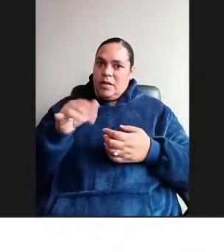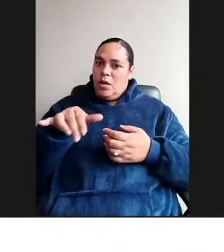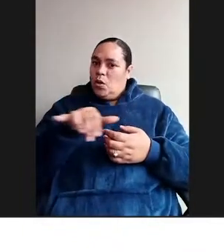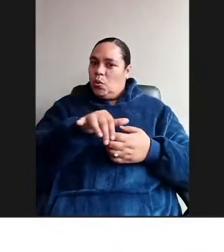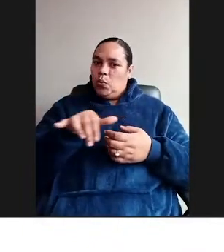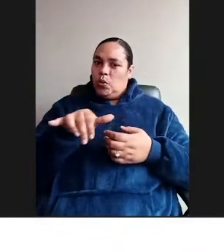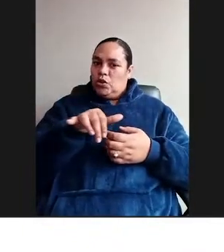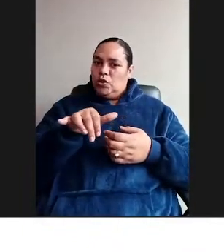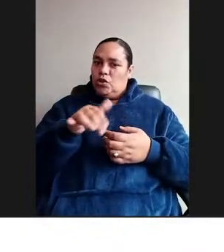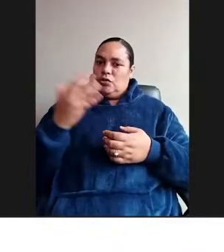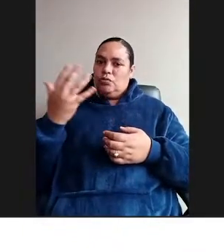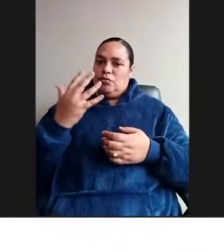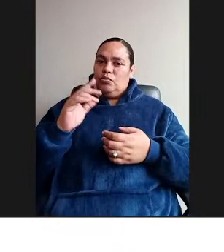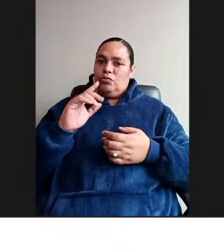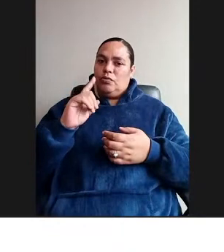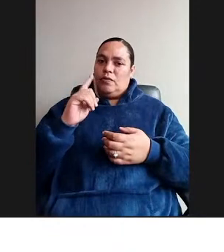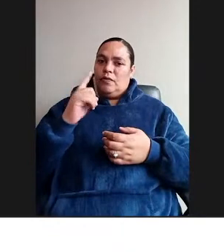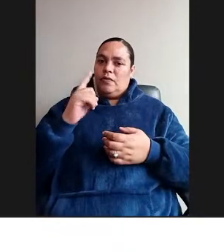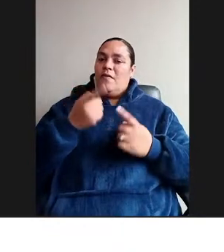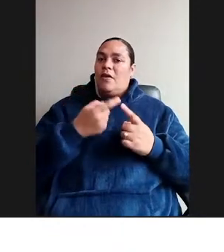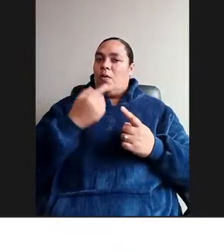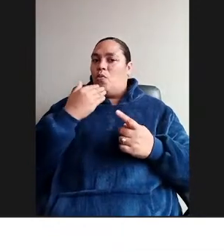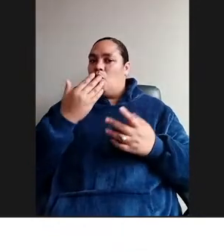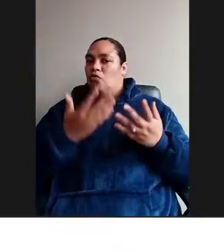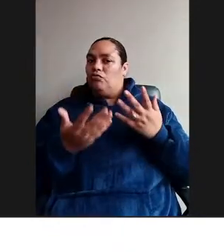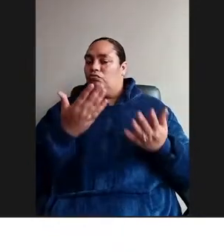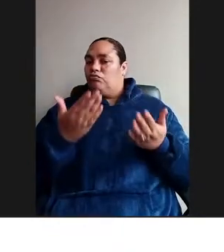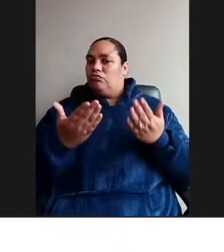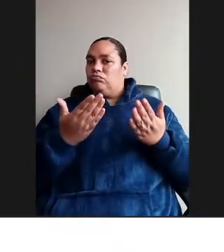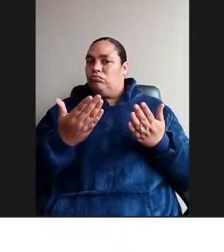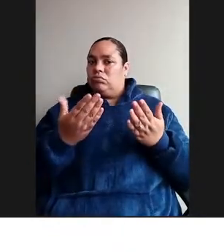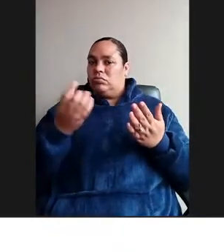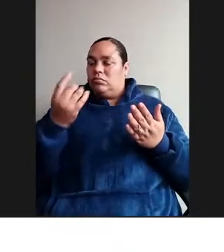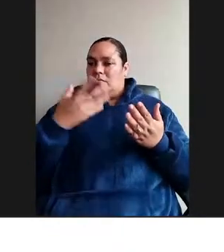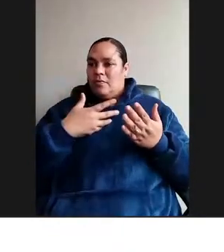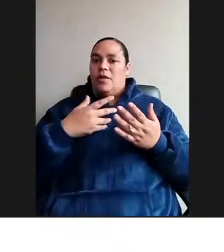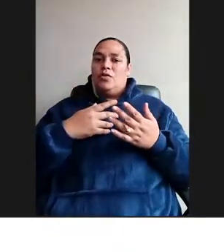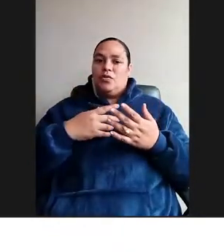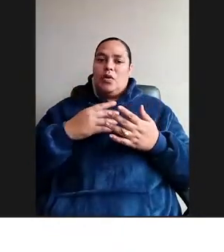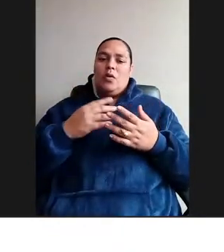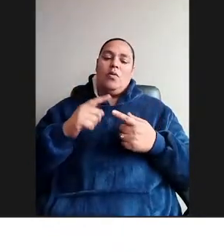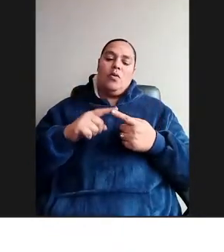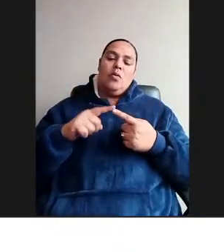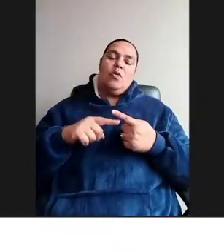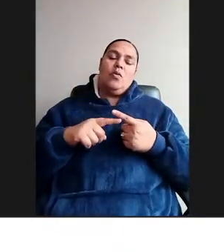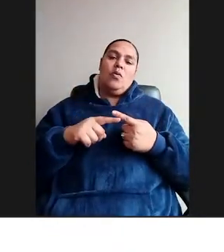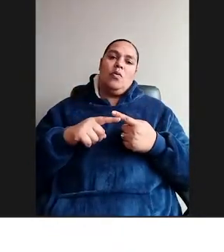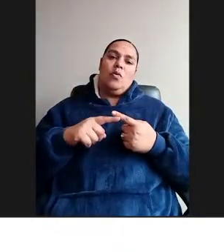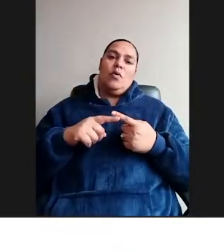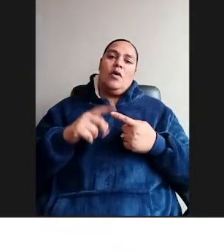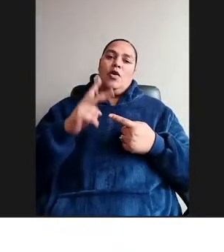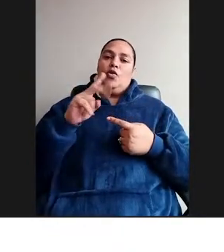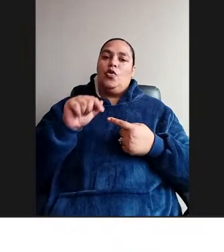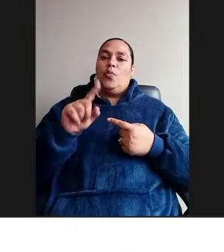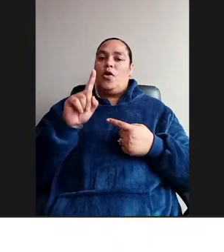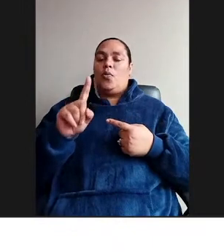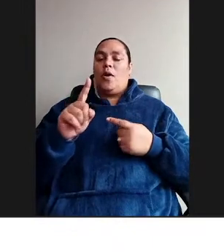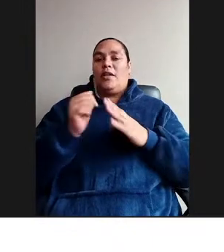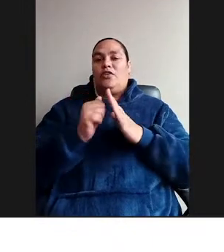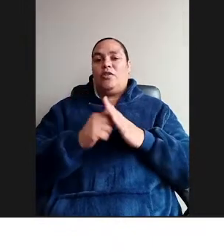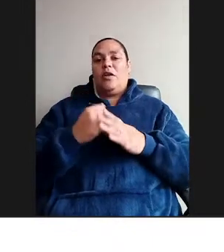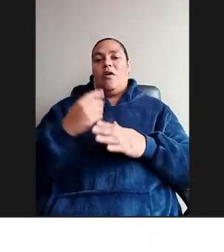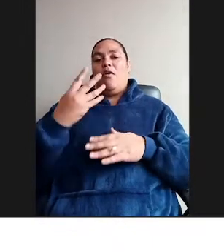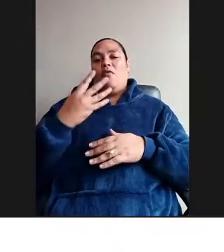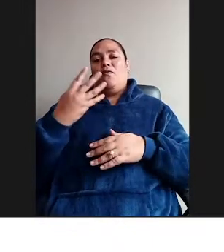be attended to by whom, sure, if that's in order. So thank you, Chairperson. Chairperson, item 2.1 on the agenda, the fourth quarterly